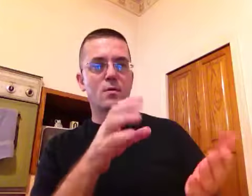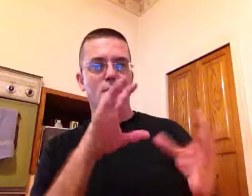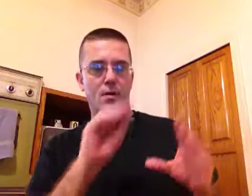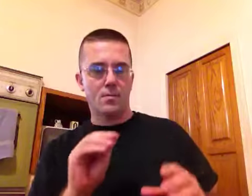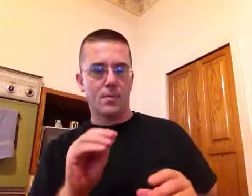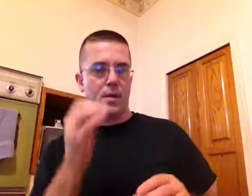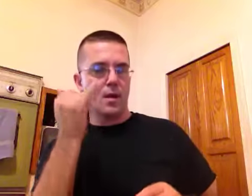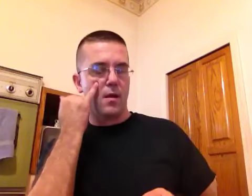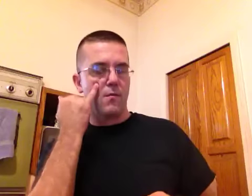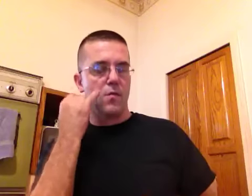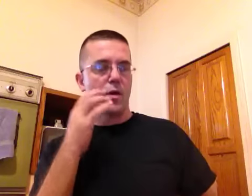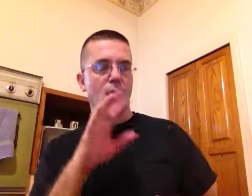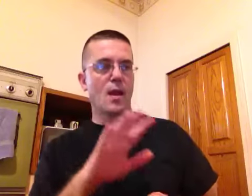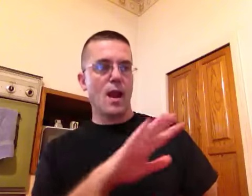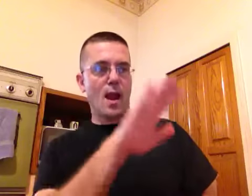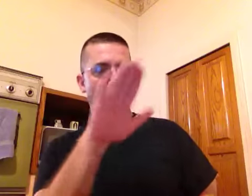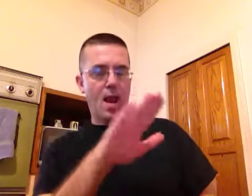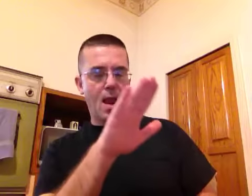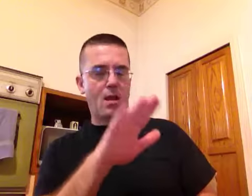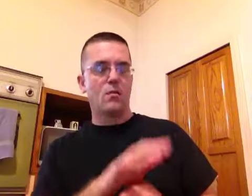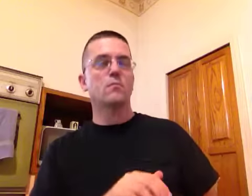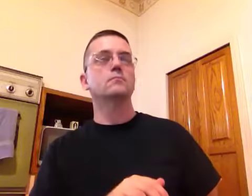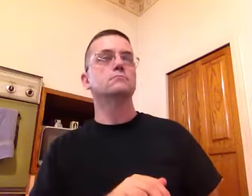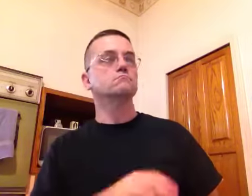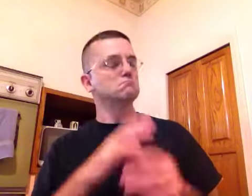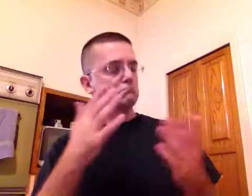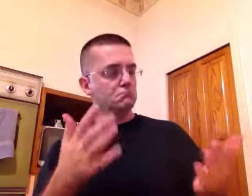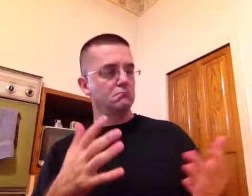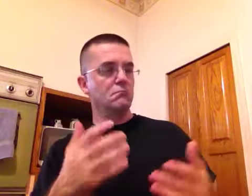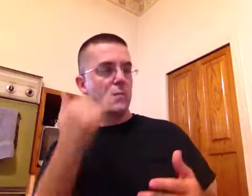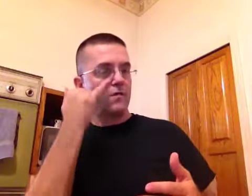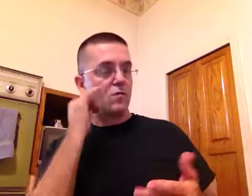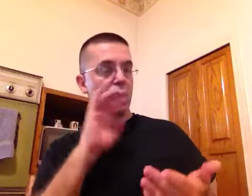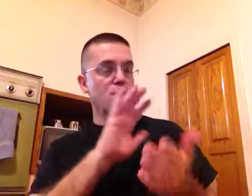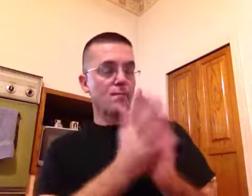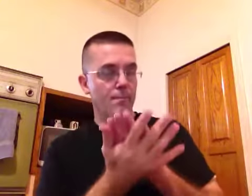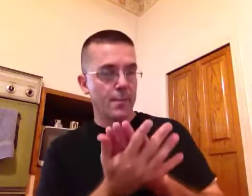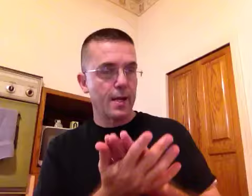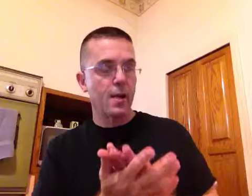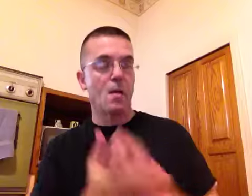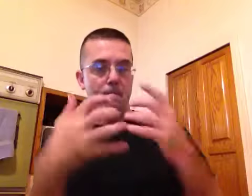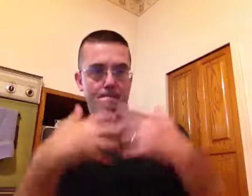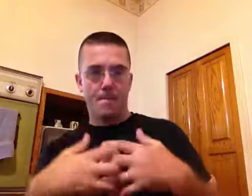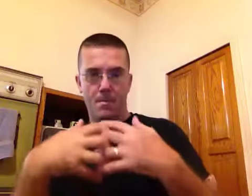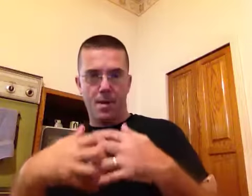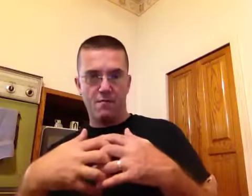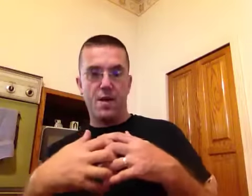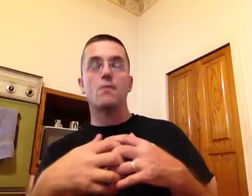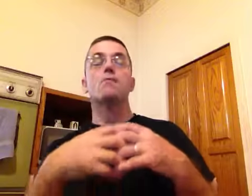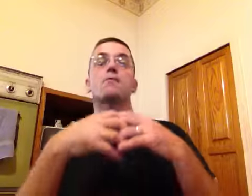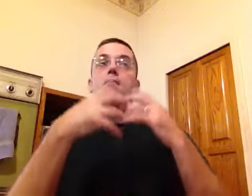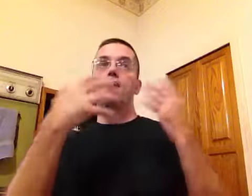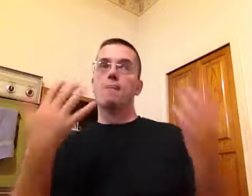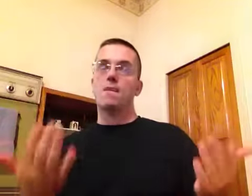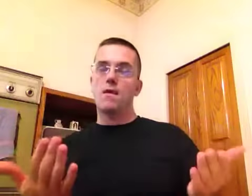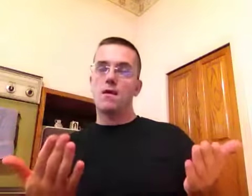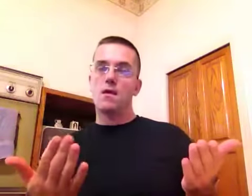find a good regional one. If you want to take a step to become the manufacturer, then you would just find a small